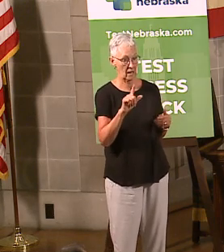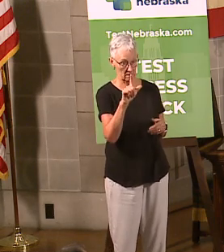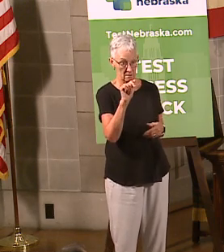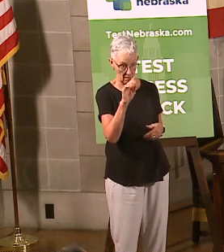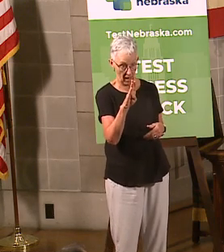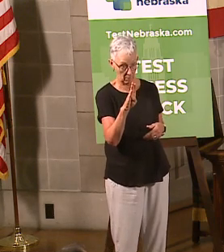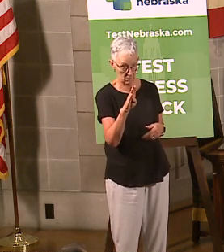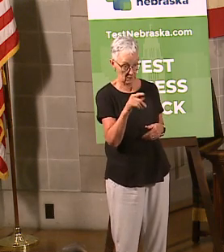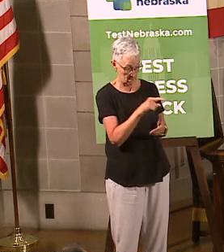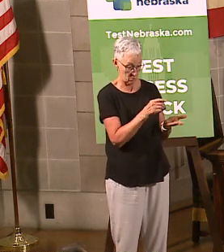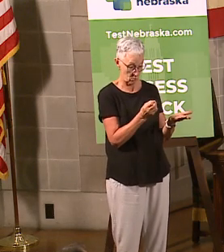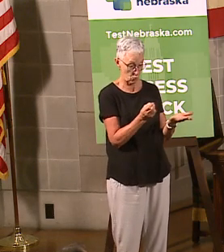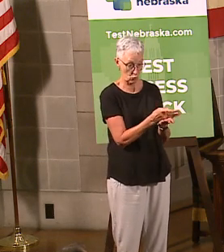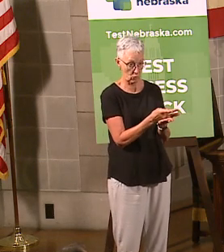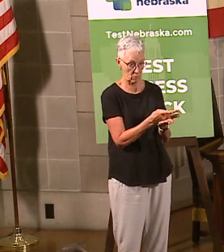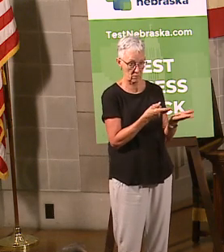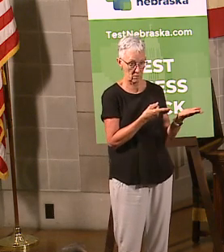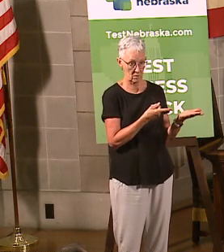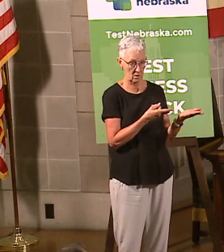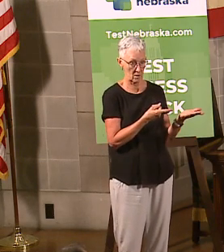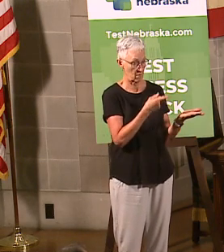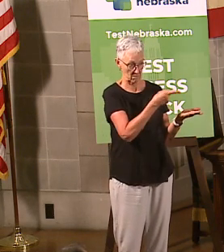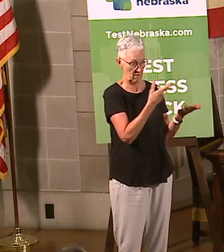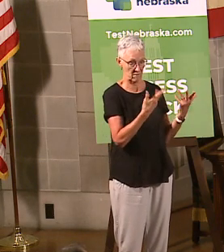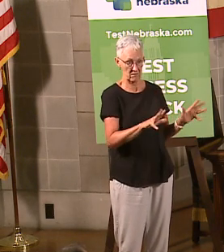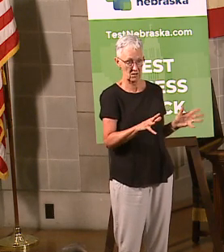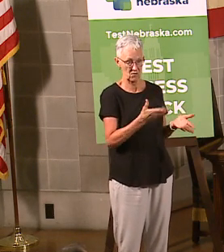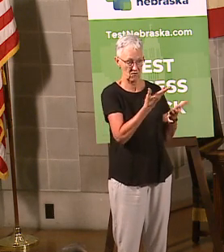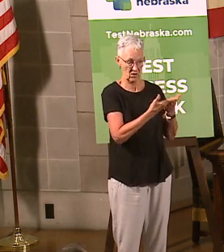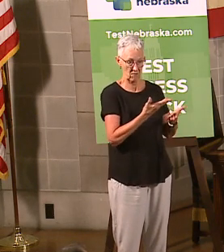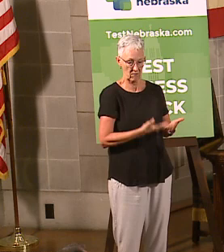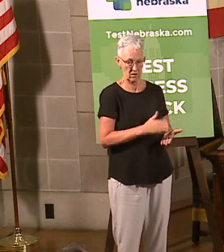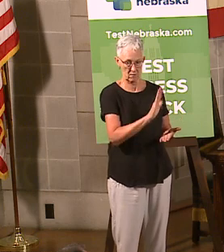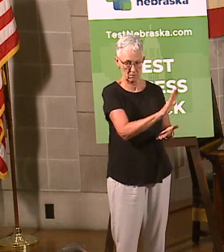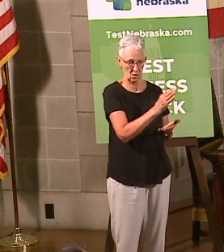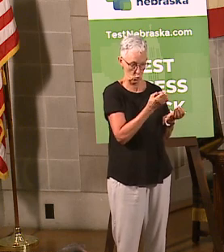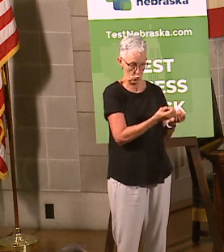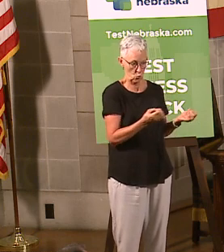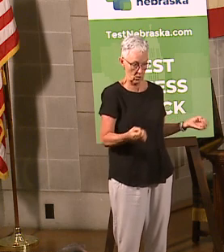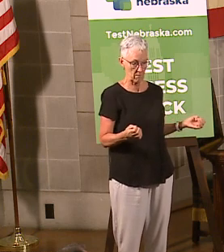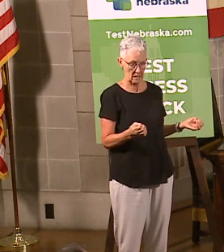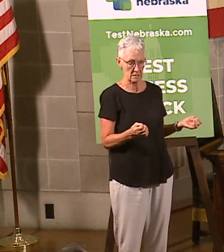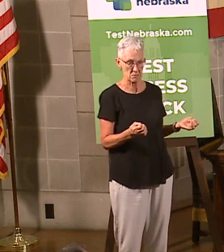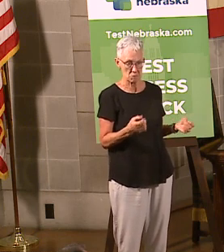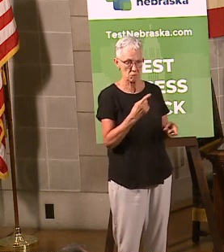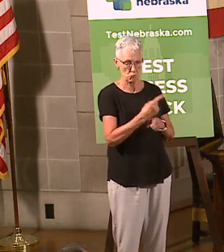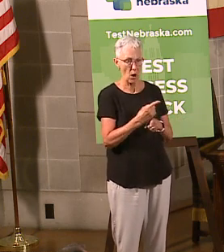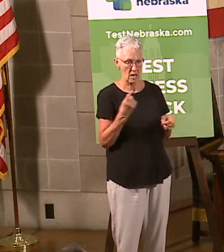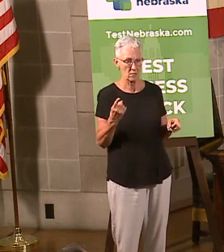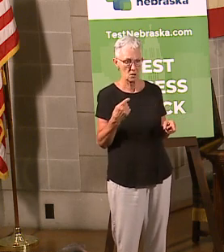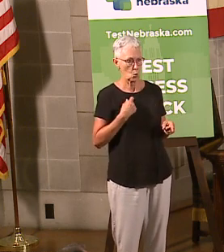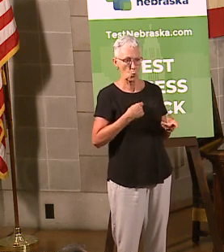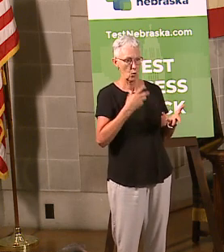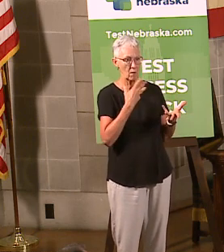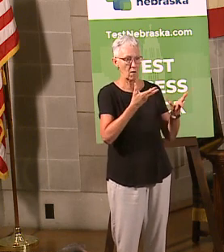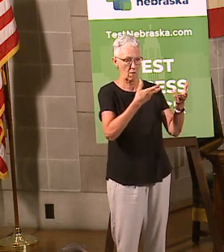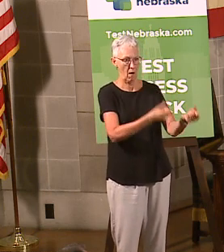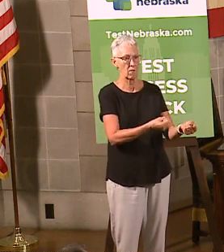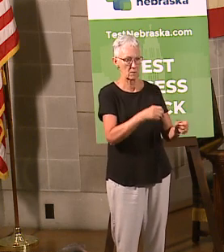has verified the equipment. University of Nebraska has verified the equipment with us. We validated it. We're quite confident in our